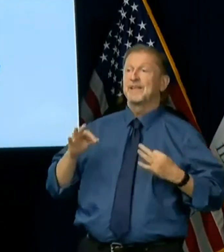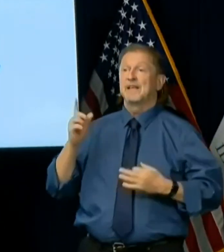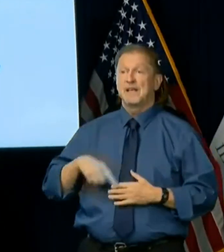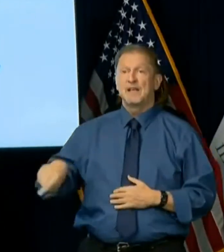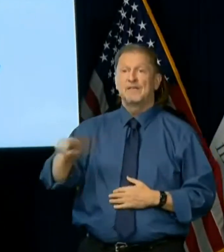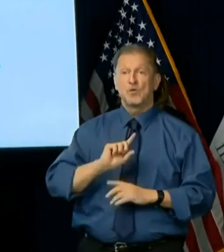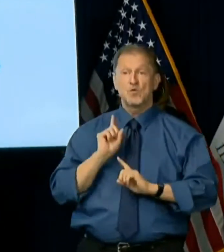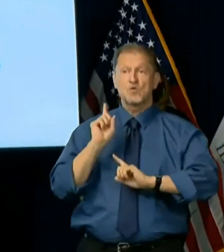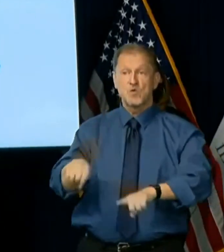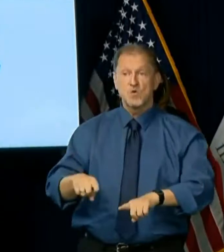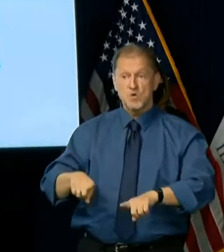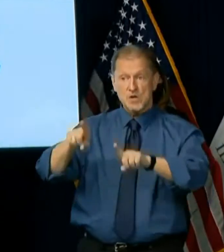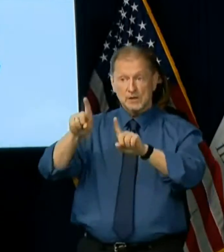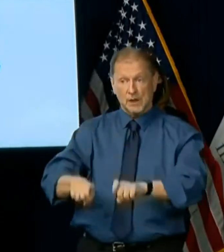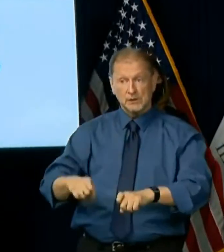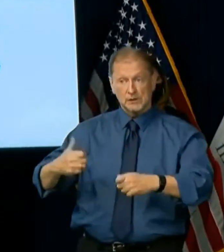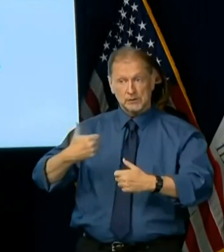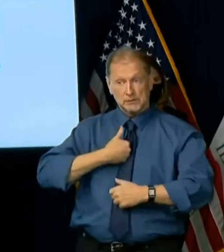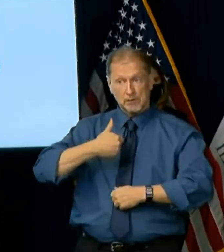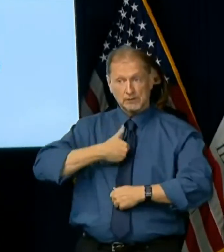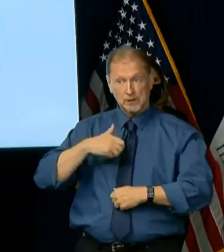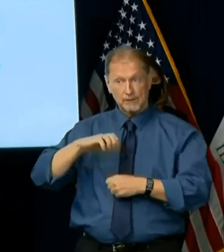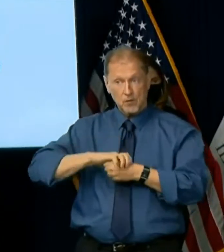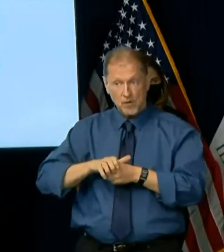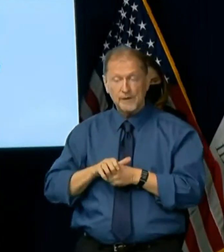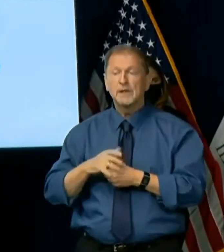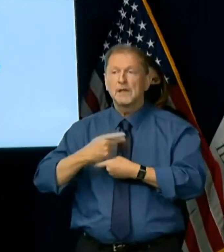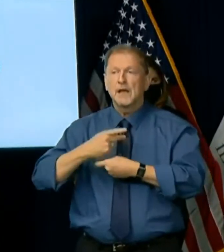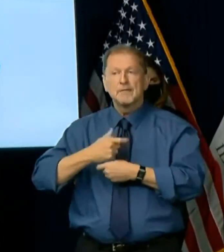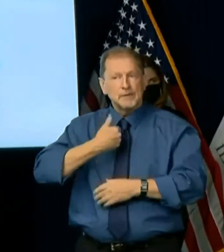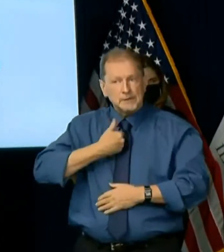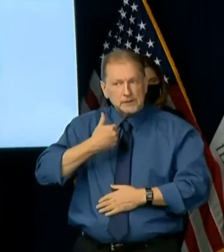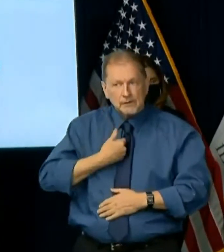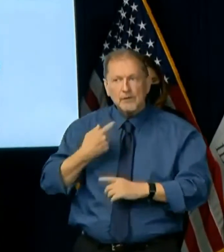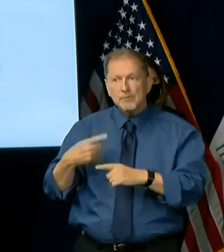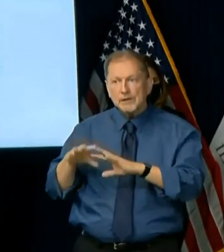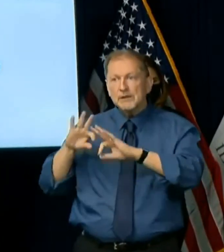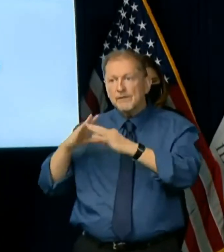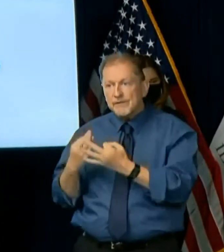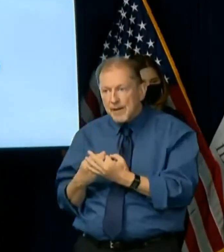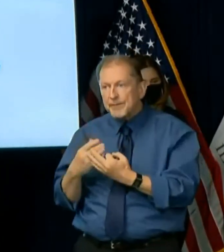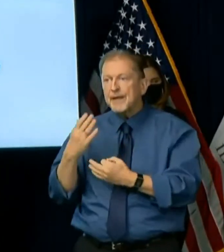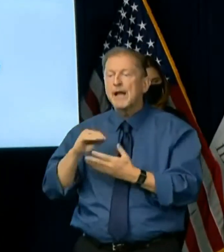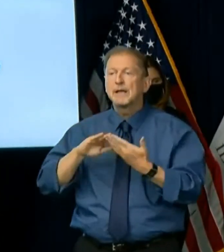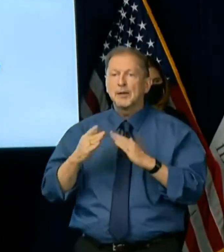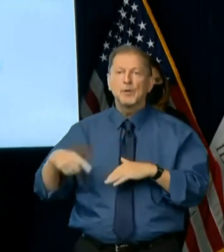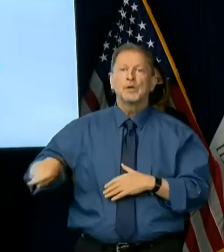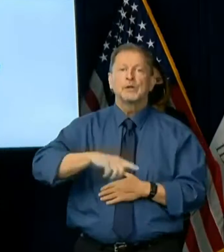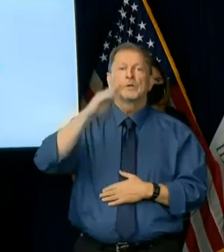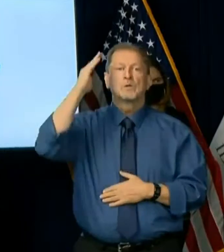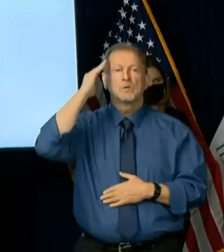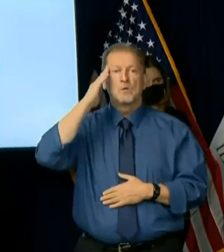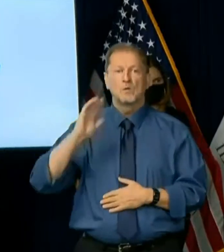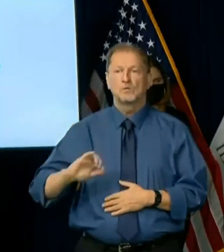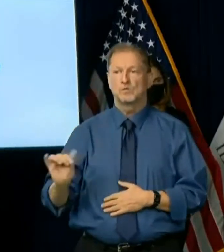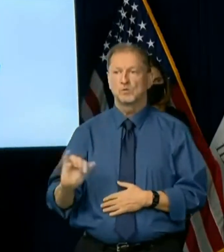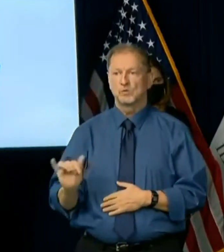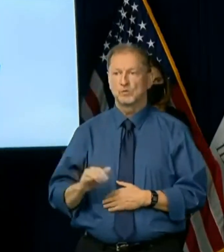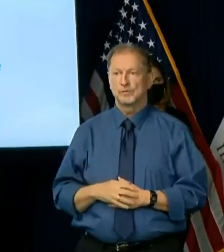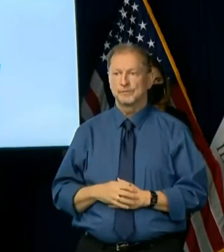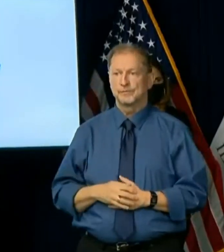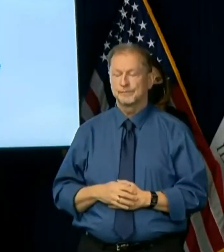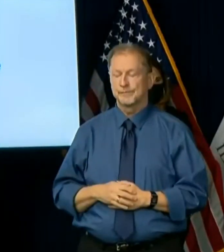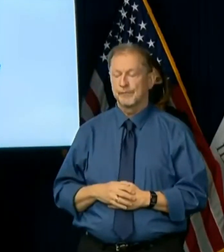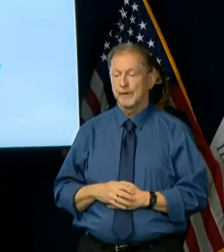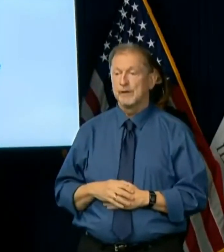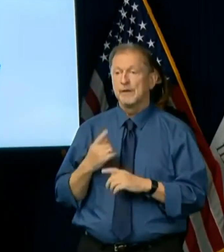test, you're not only taking care of your health, but the health of your family and your community's health as well. In the